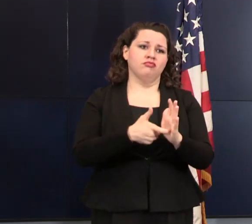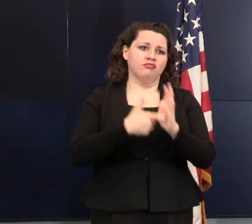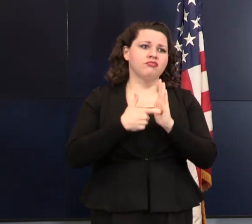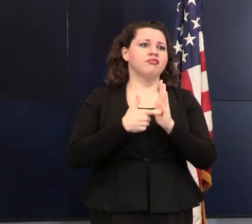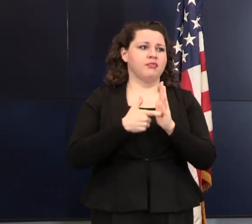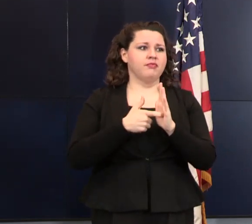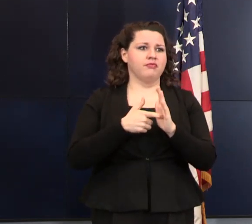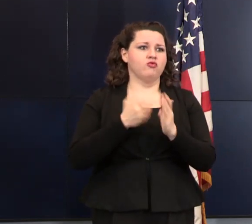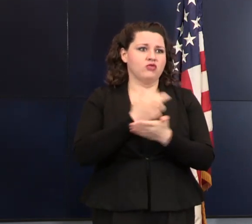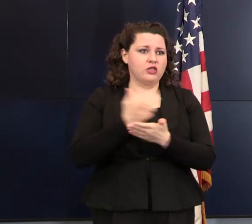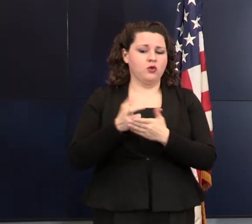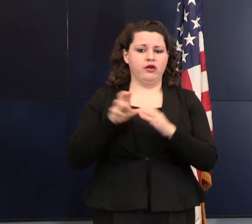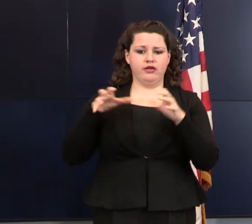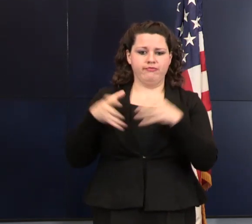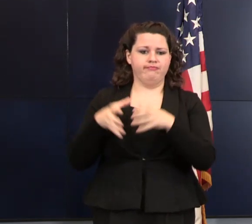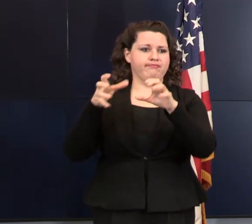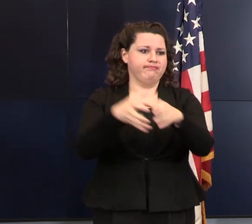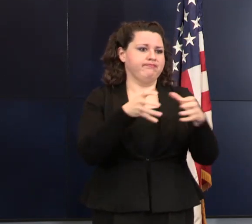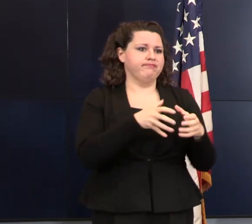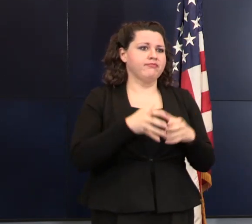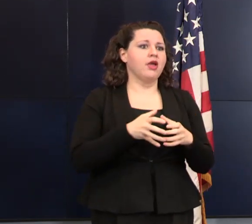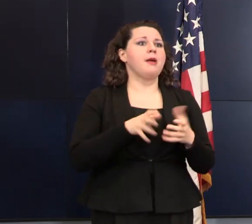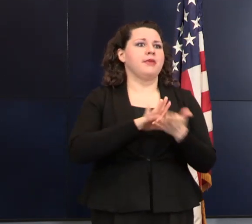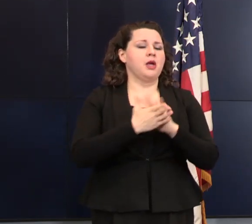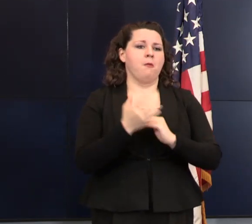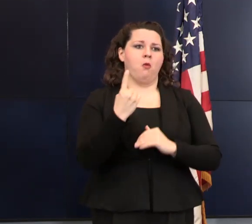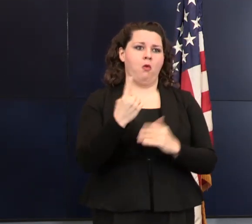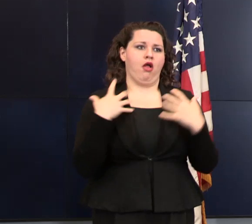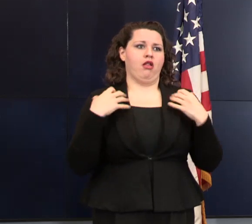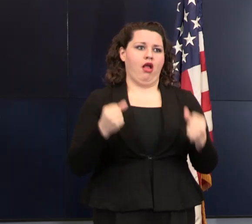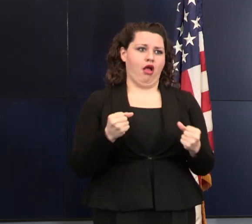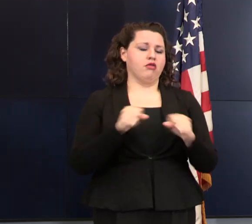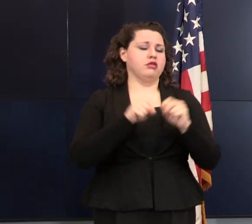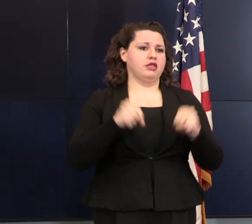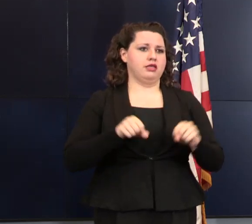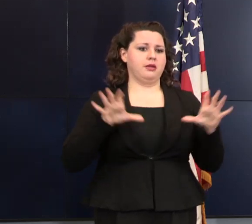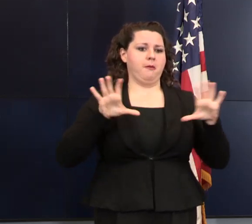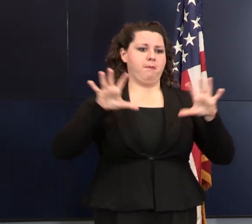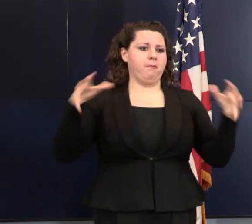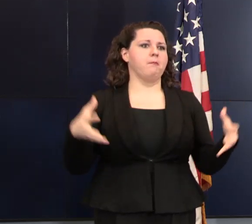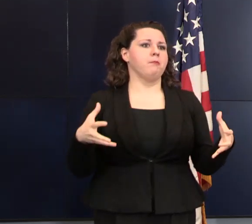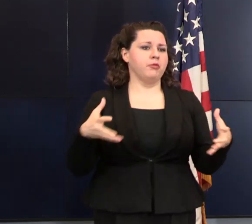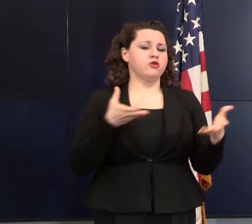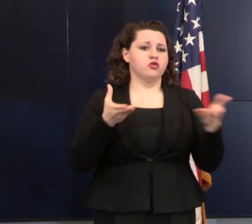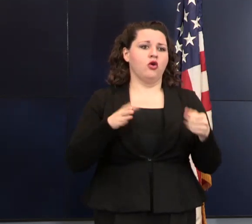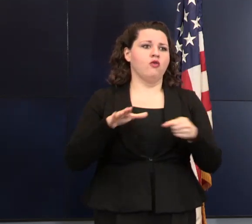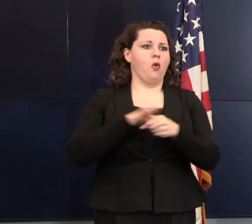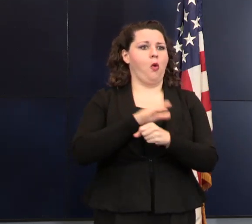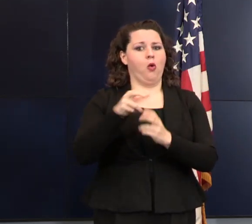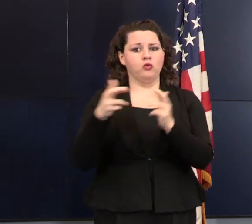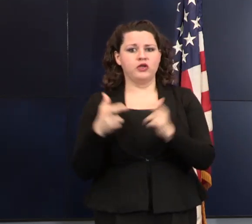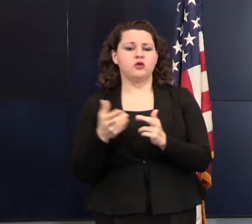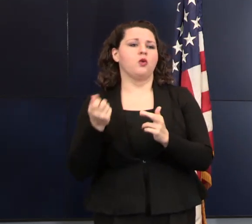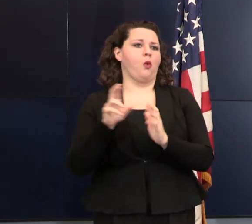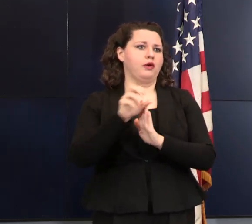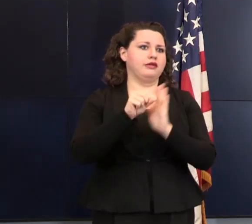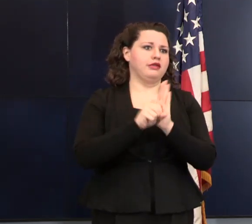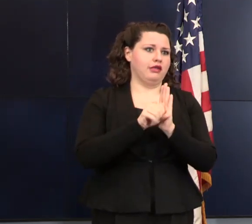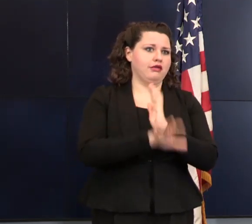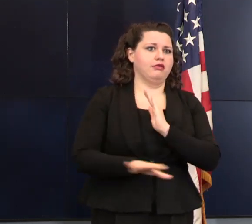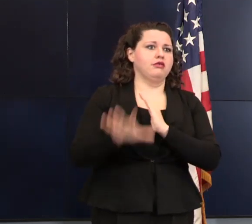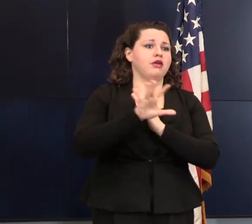pool resources and work together as one health system, serving the needs of a region or the entire state. And this is what